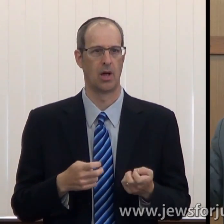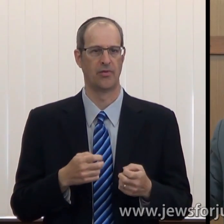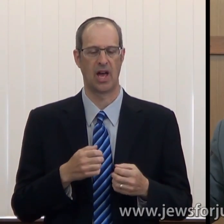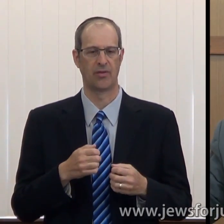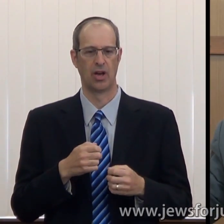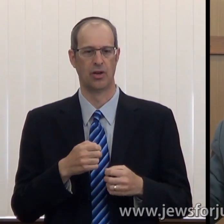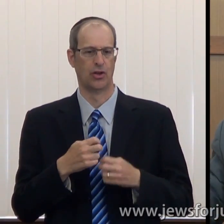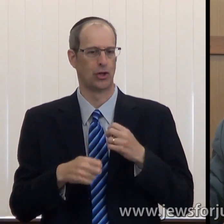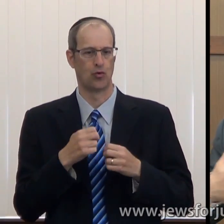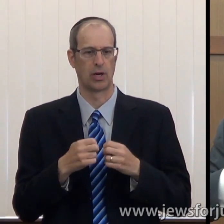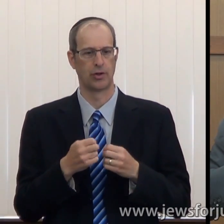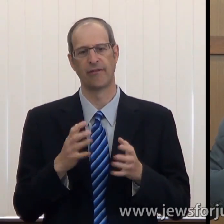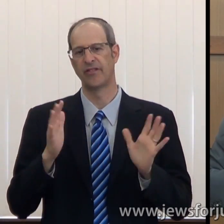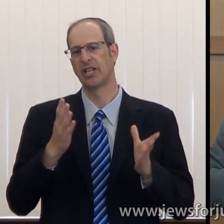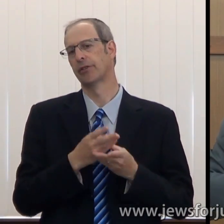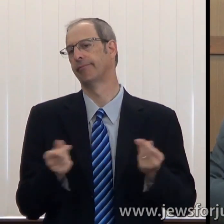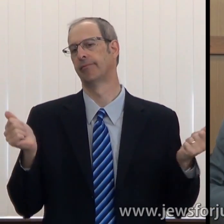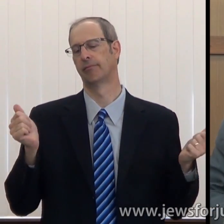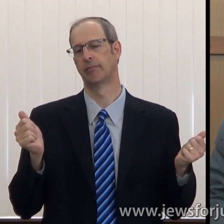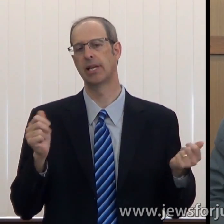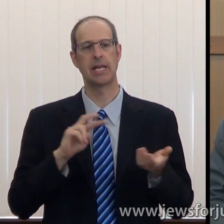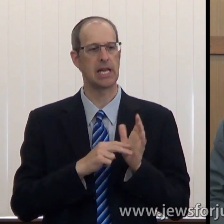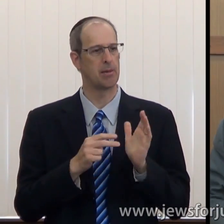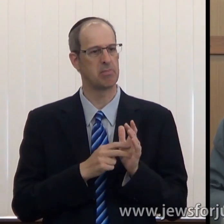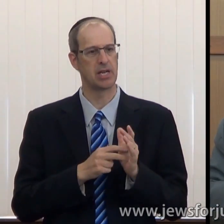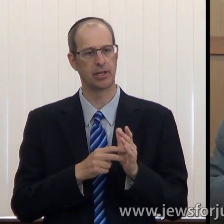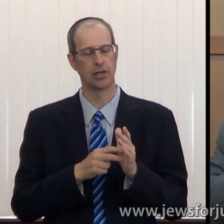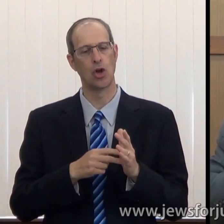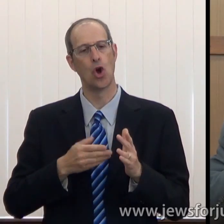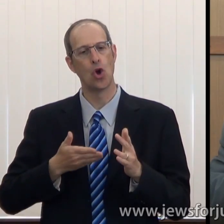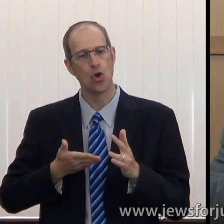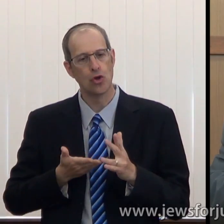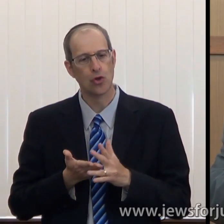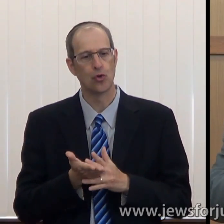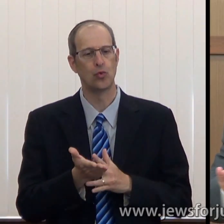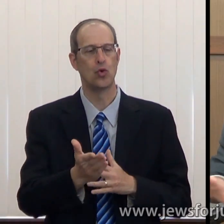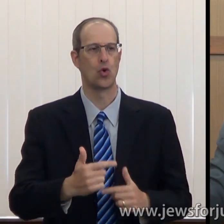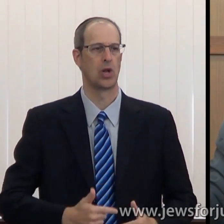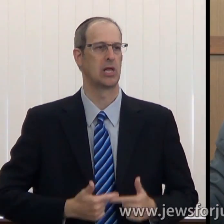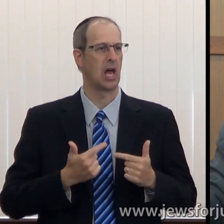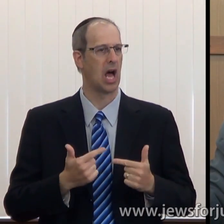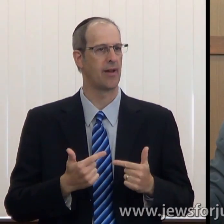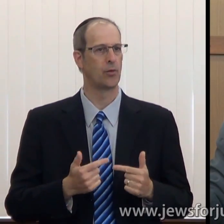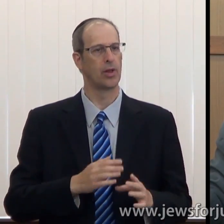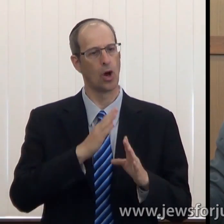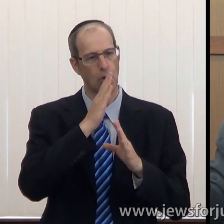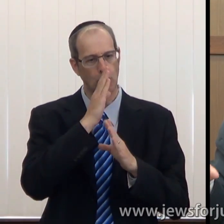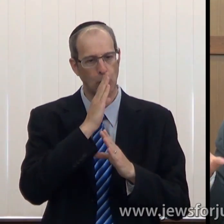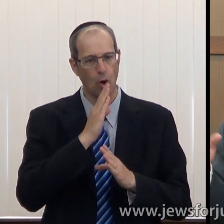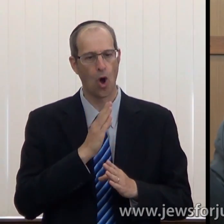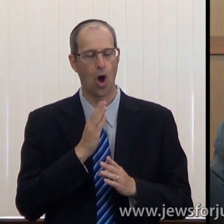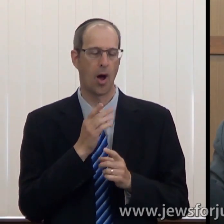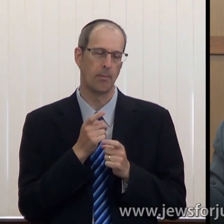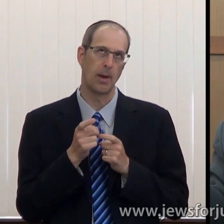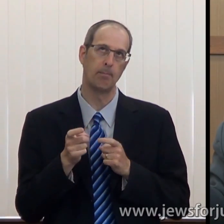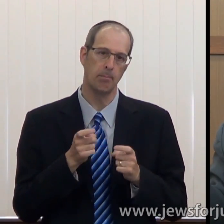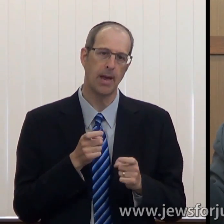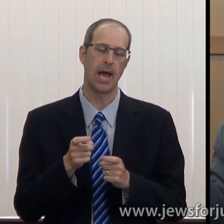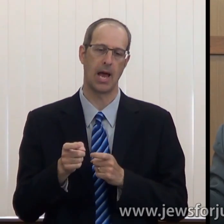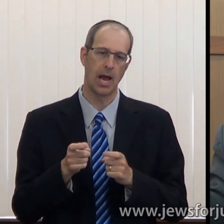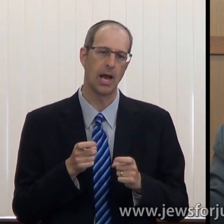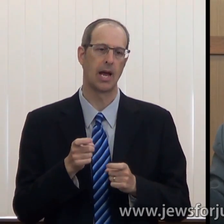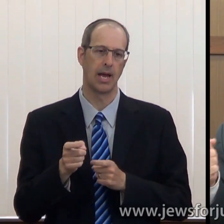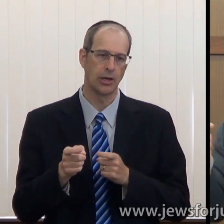to an end. It means that you can go through life with a certain calmness. And that